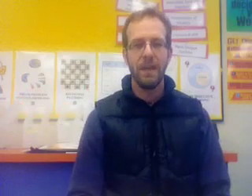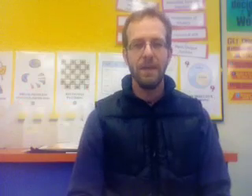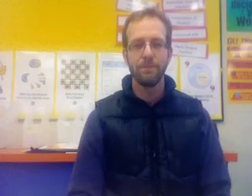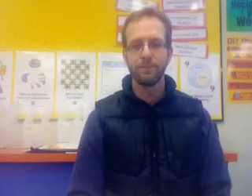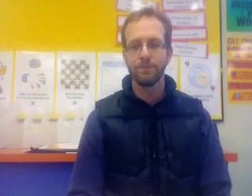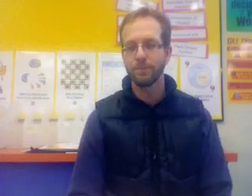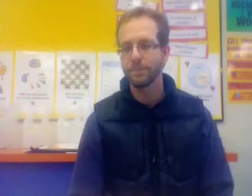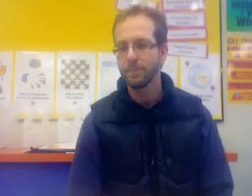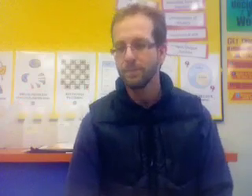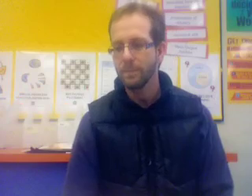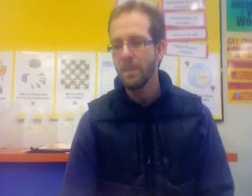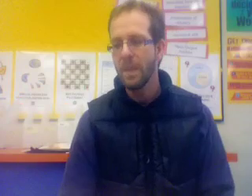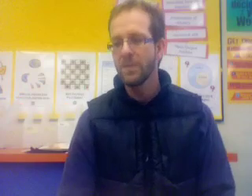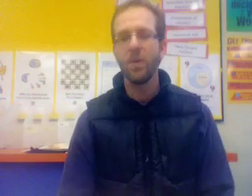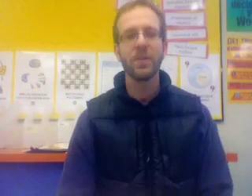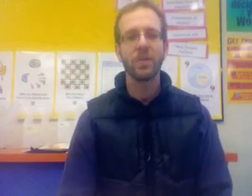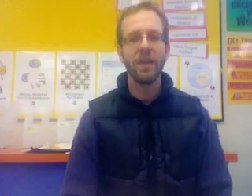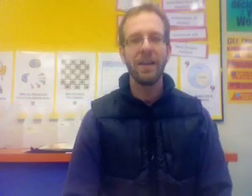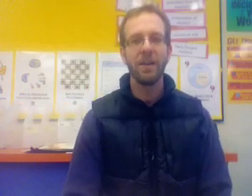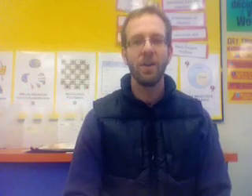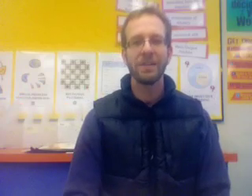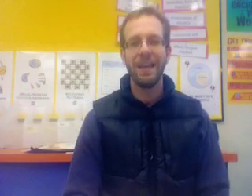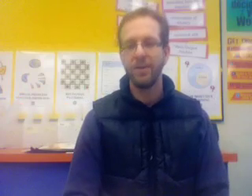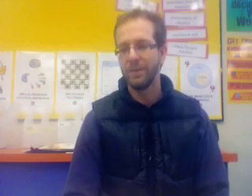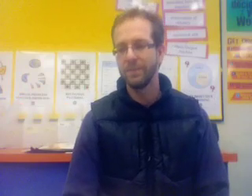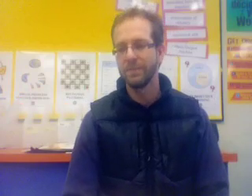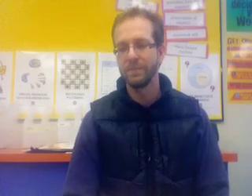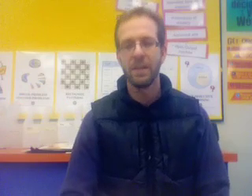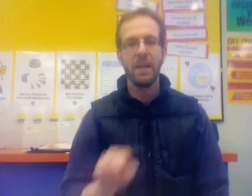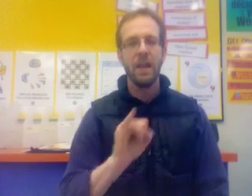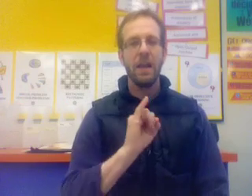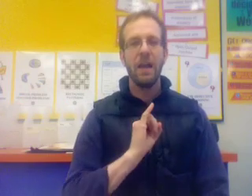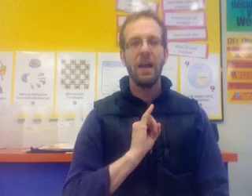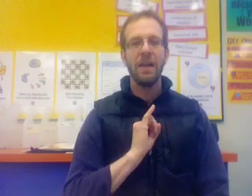Okay? So let's try that all together. I'm